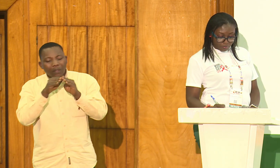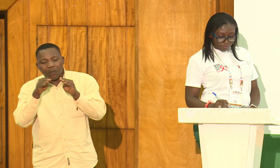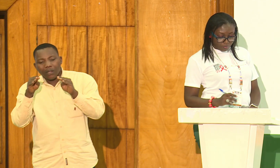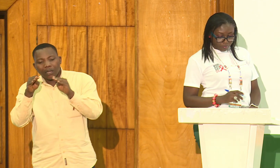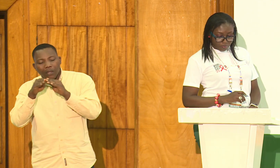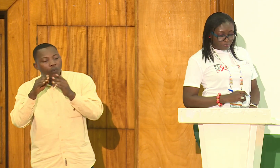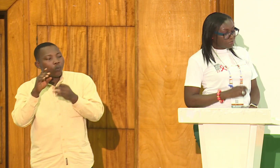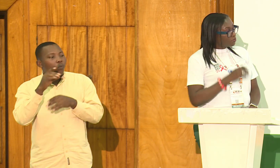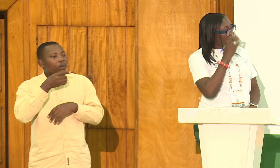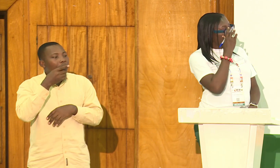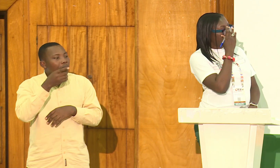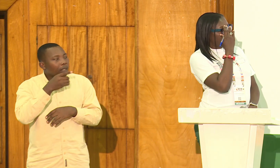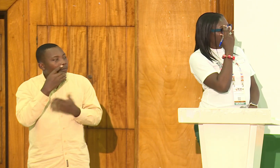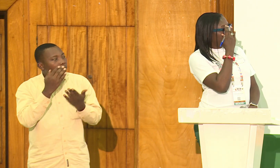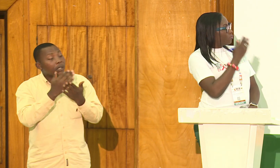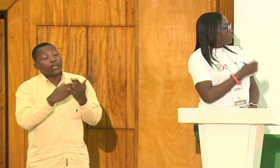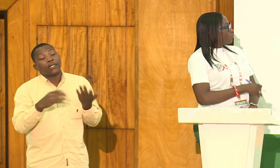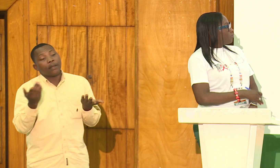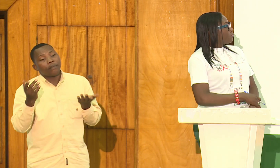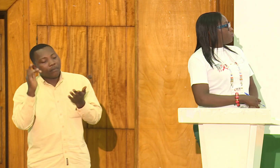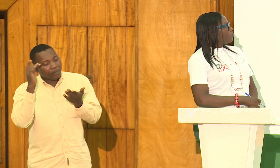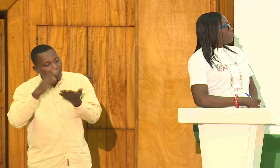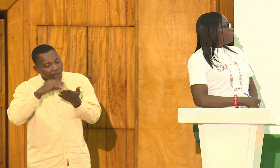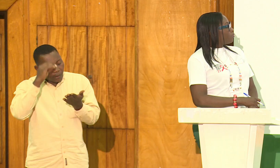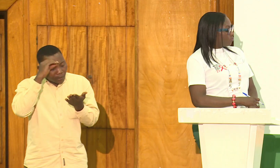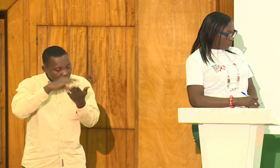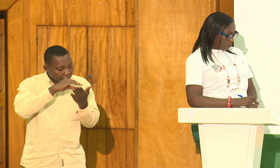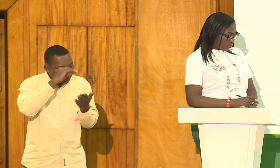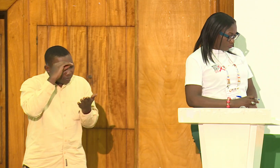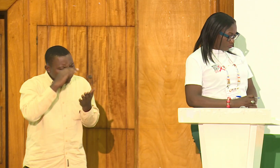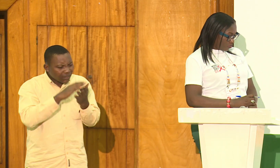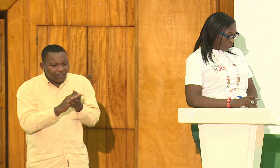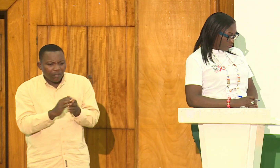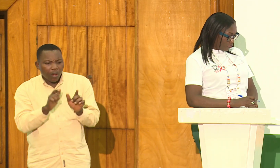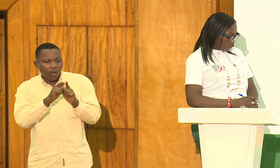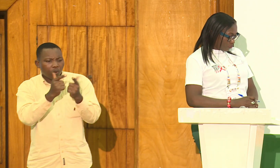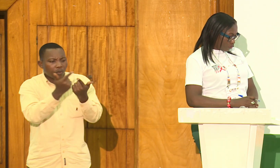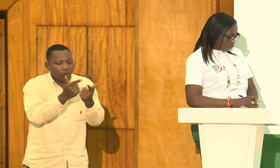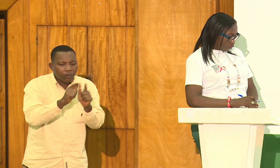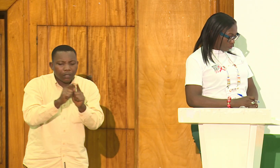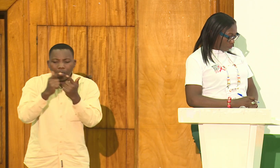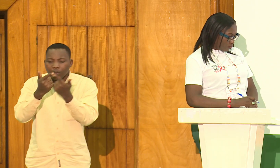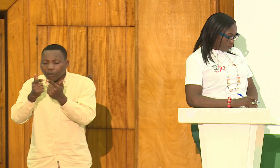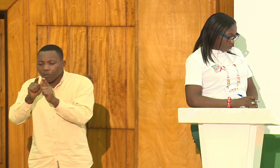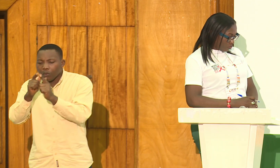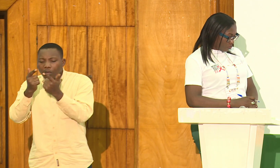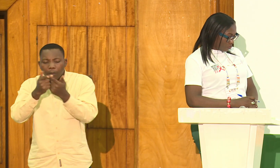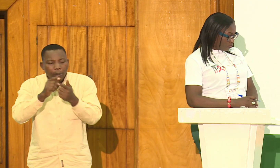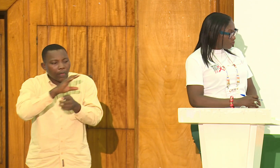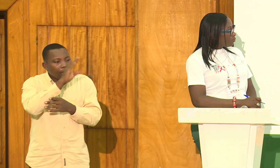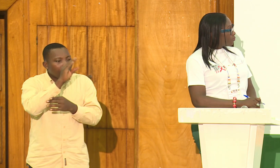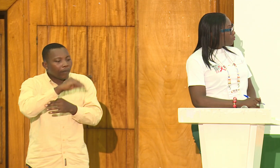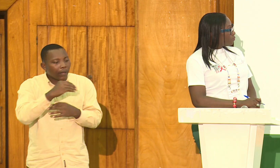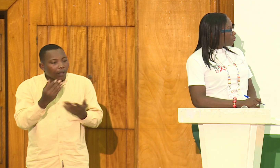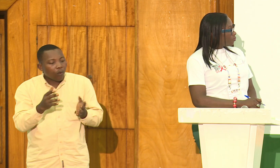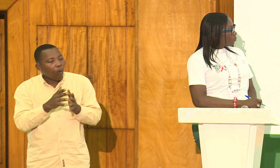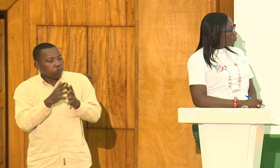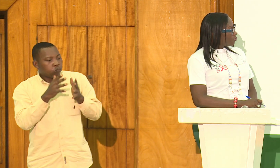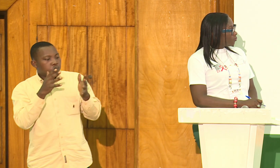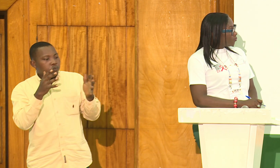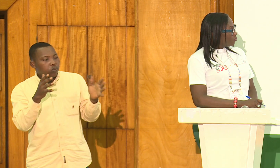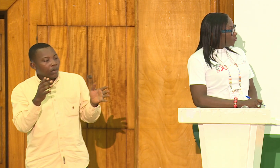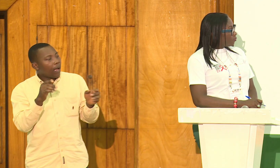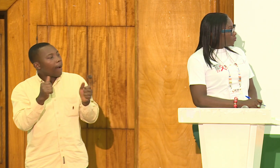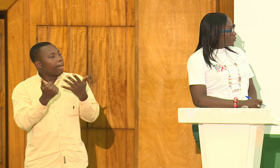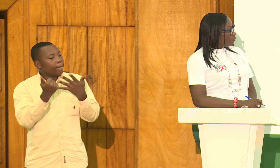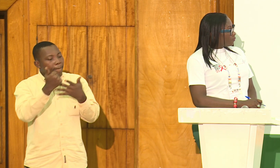now that are looking at characterizing obesity among African populations. So what is that cutoff? But one thing that I